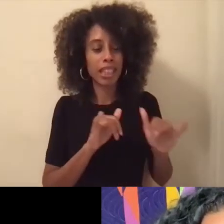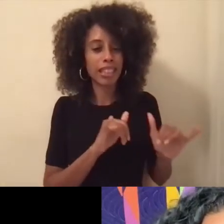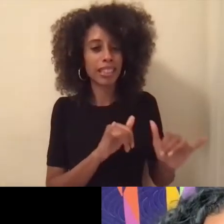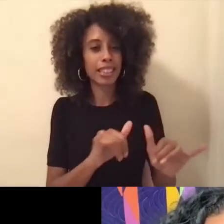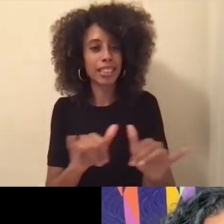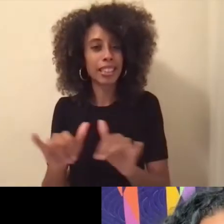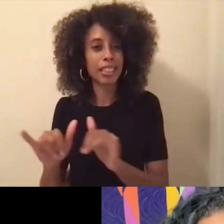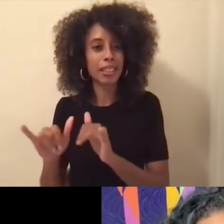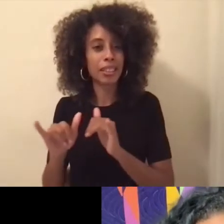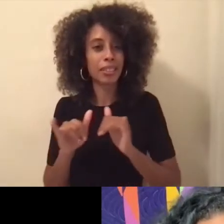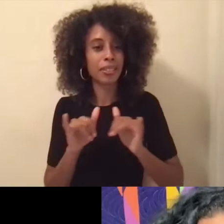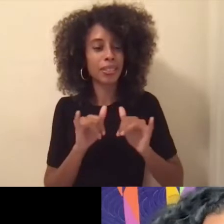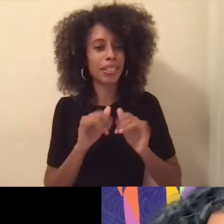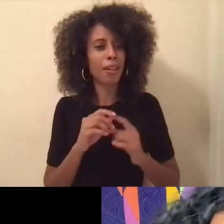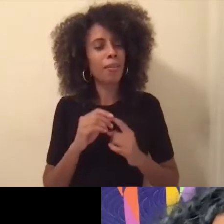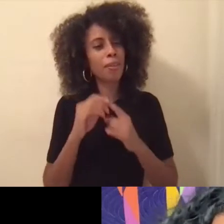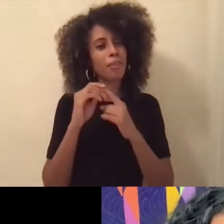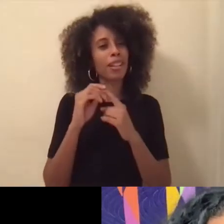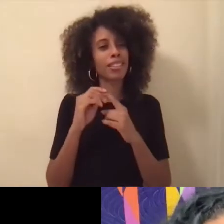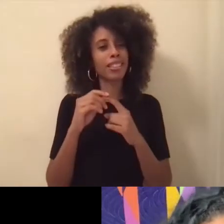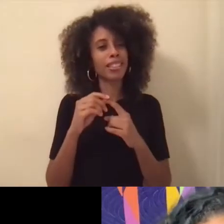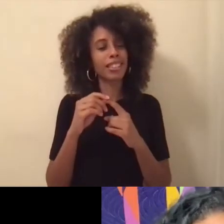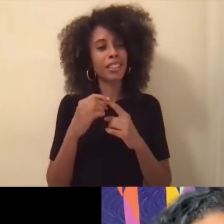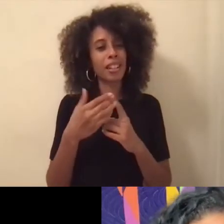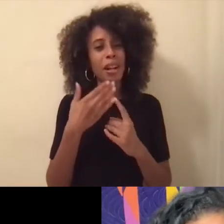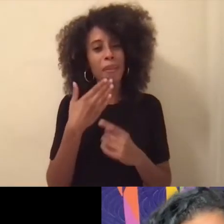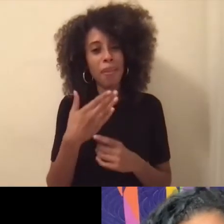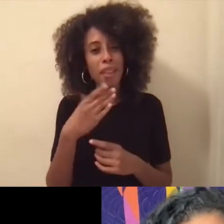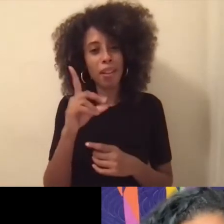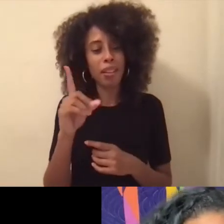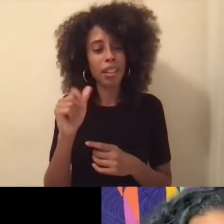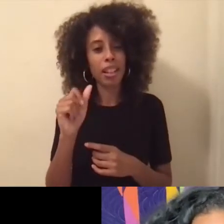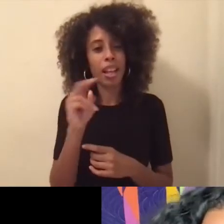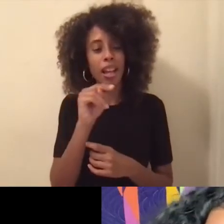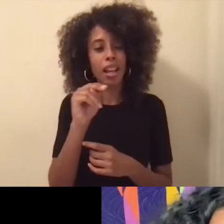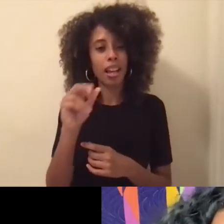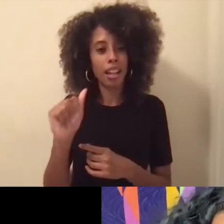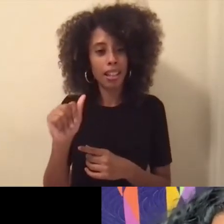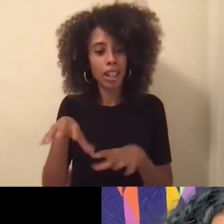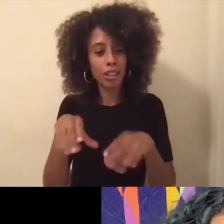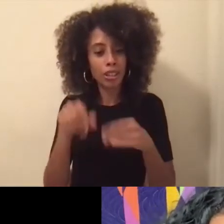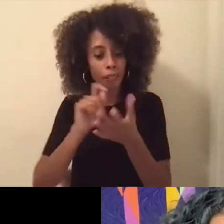grateful that Dayan took those notes and that you shared what you just shared.